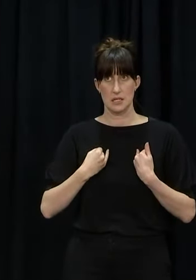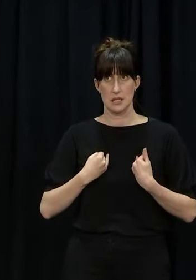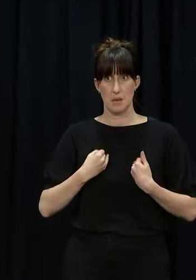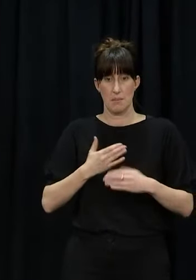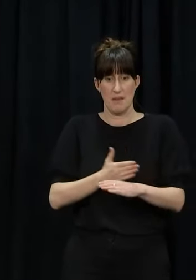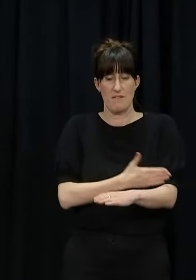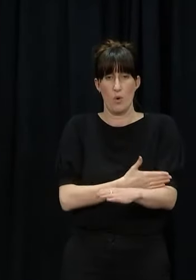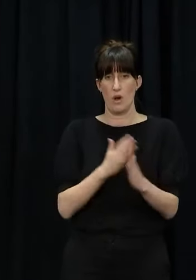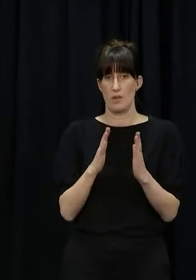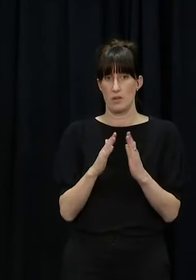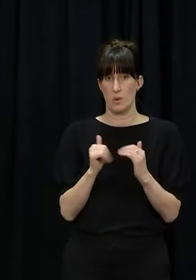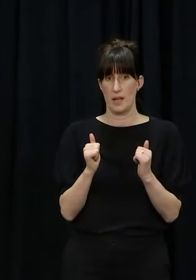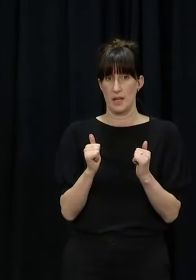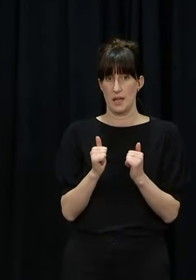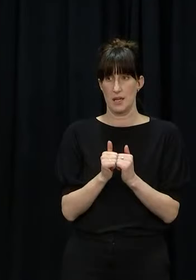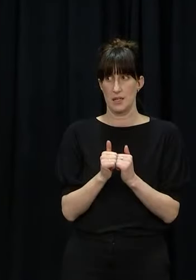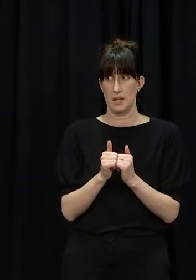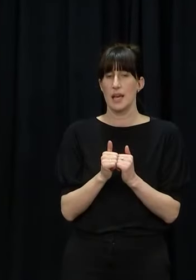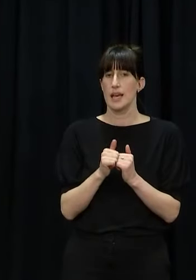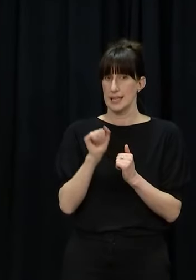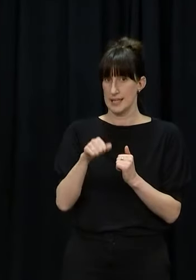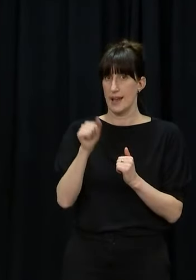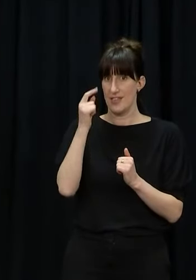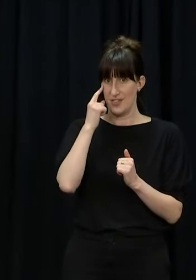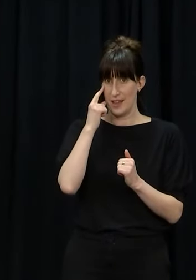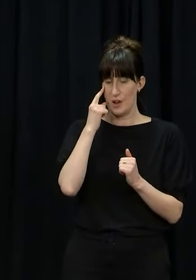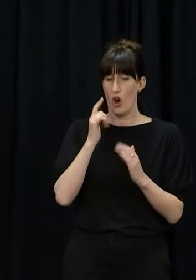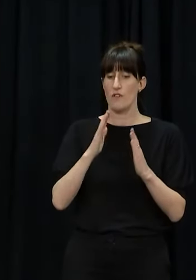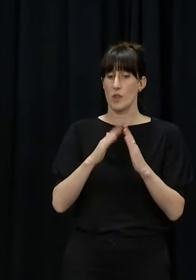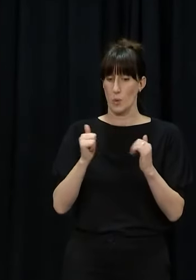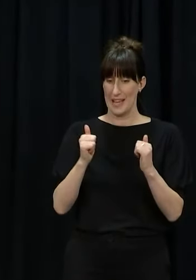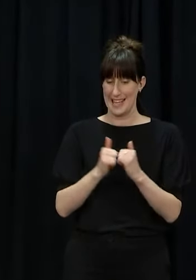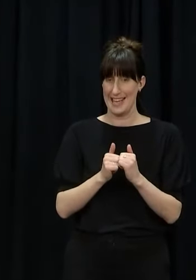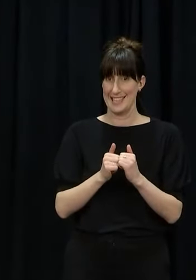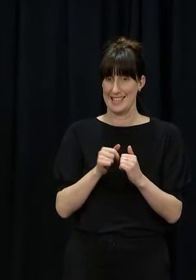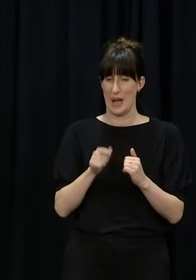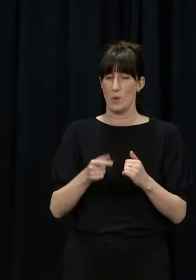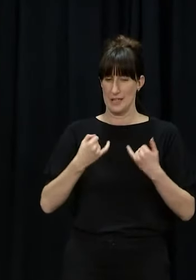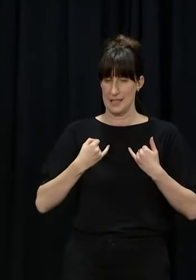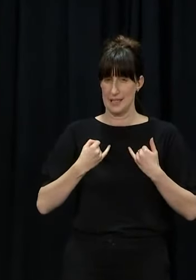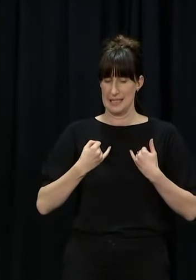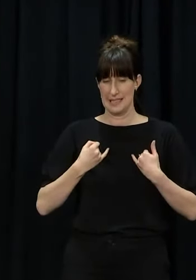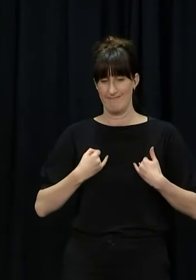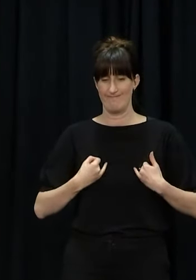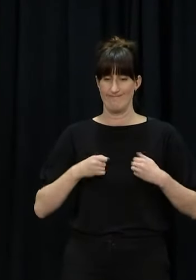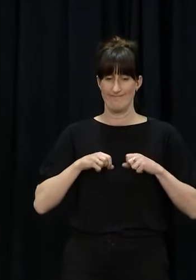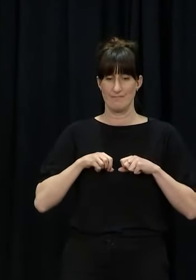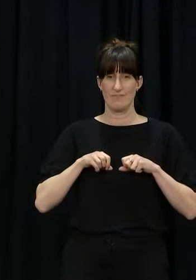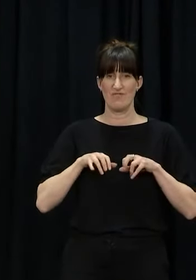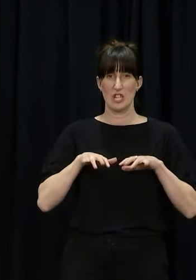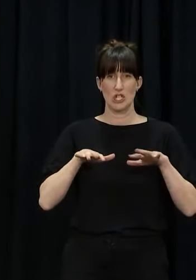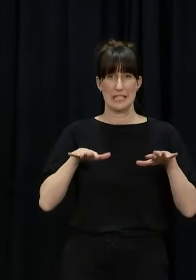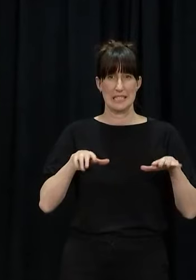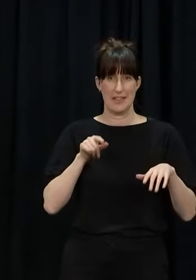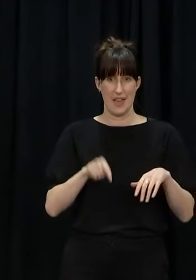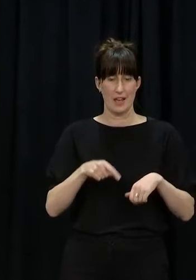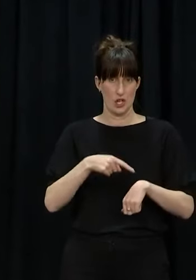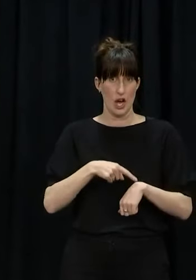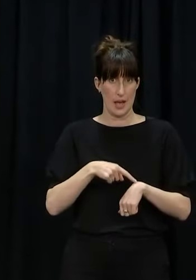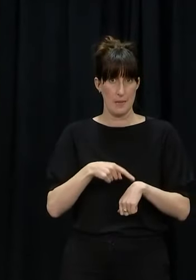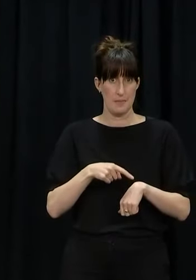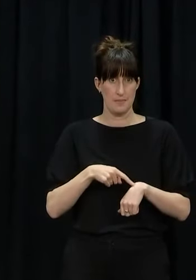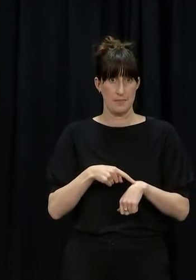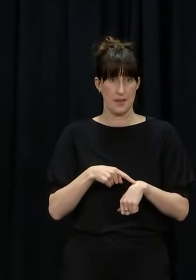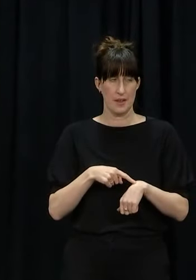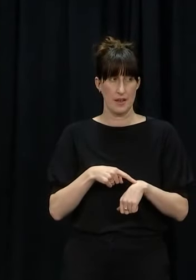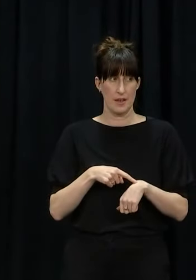weekend. So I believe our infectiousness period was covering the weekend. From my memory, please let me go and clarify that, and I believe CT value